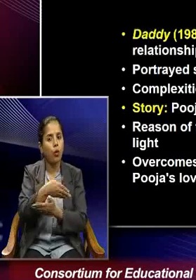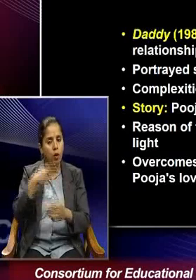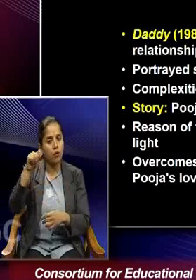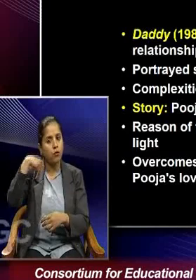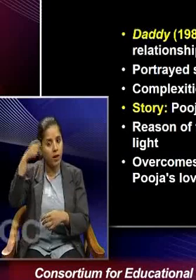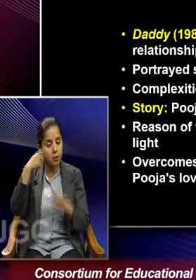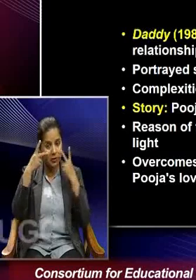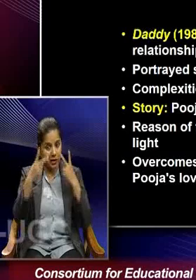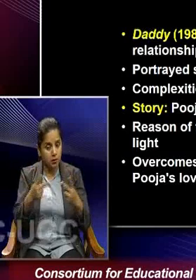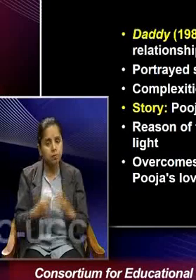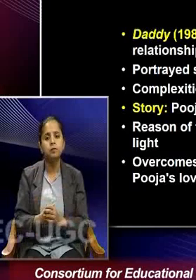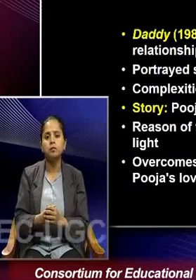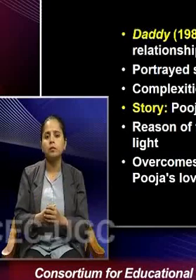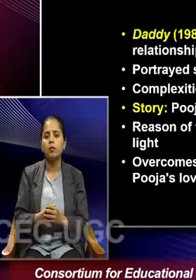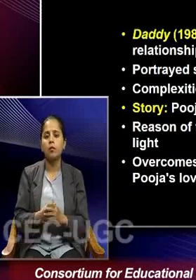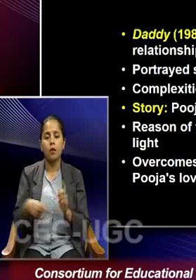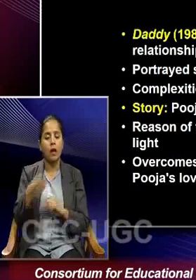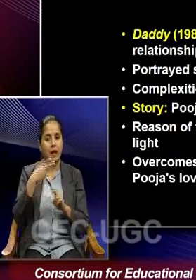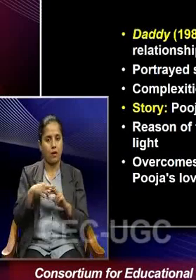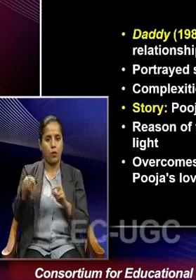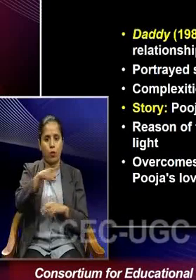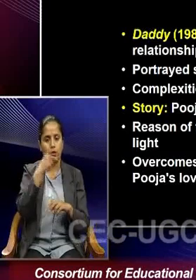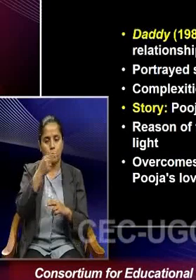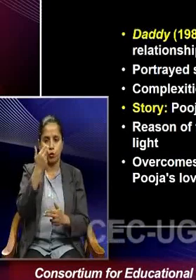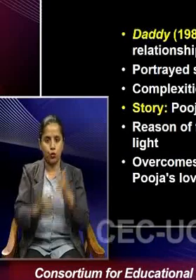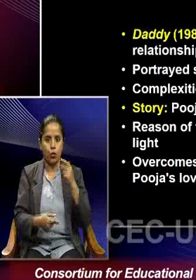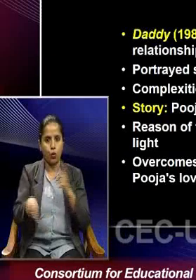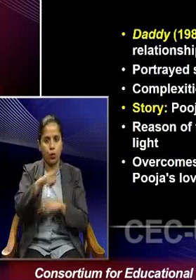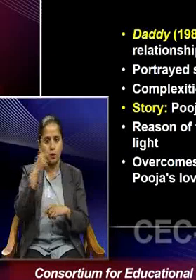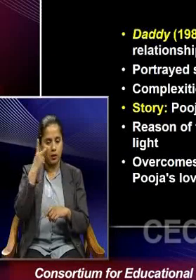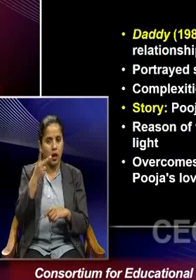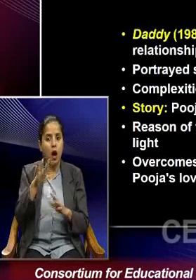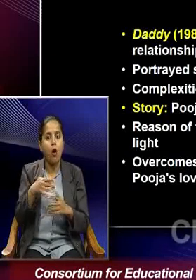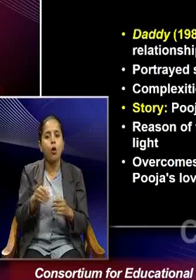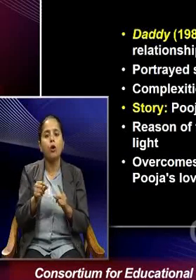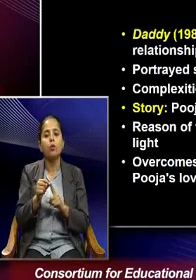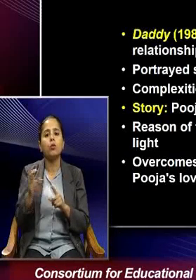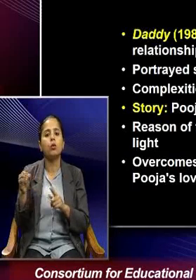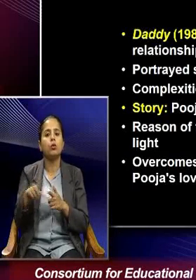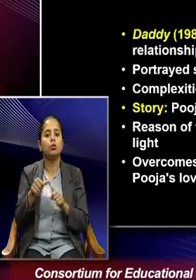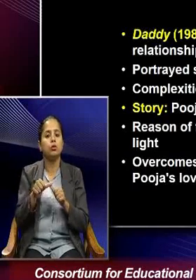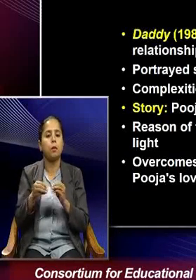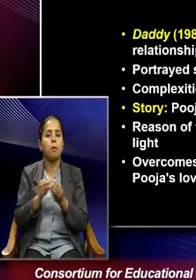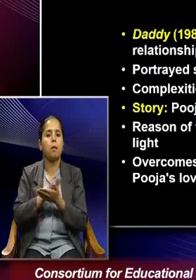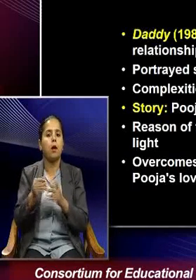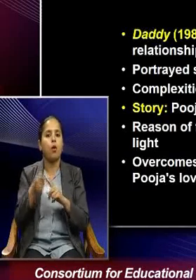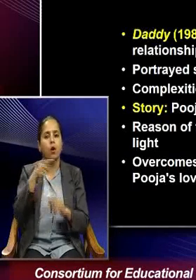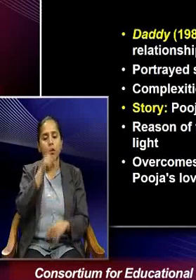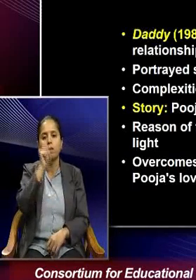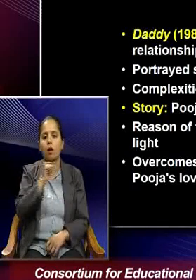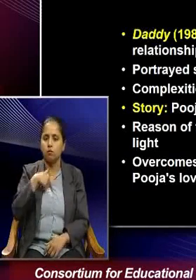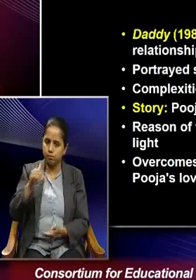film. And if one goes by the story, then how Pooja Bhatt is raised by the grandparents,